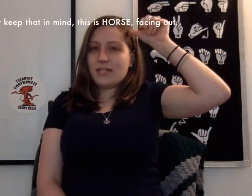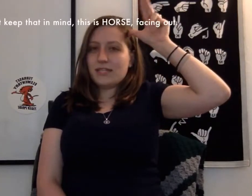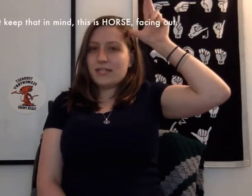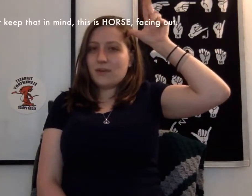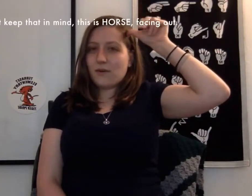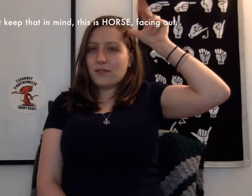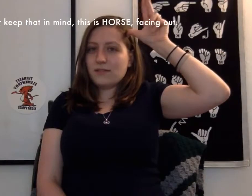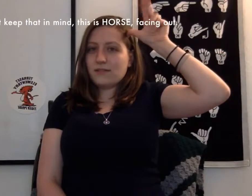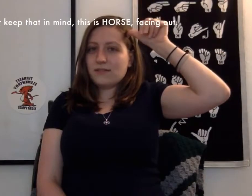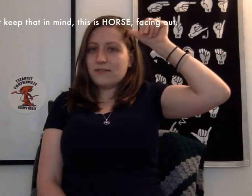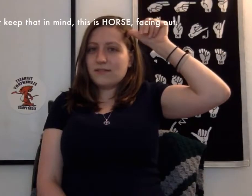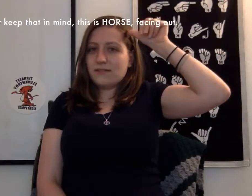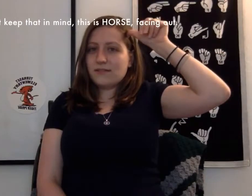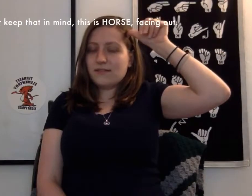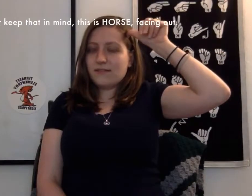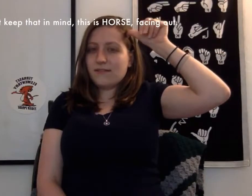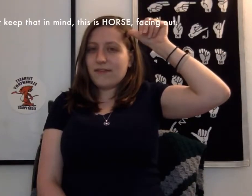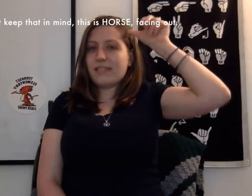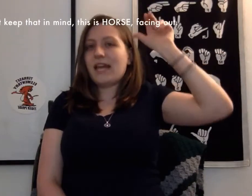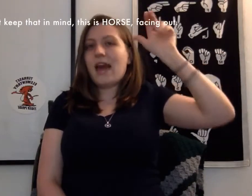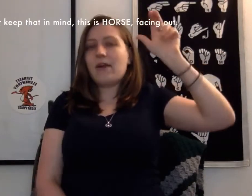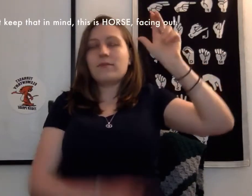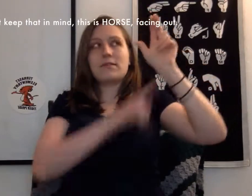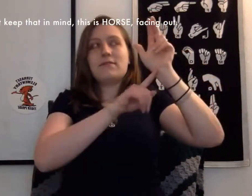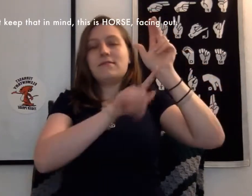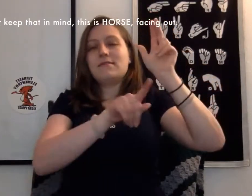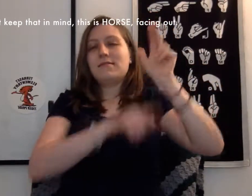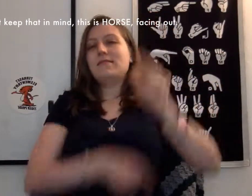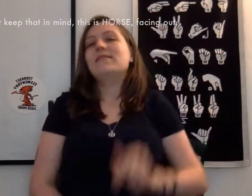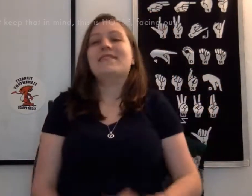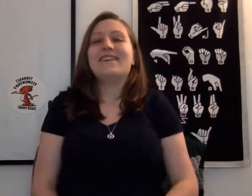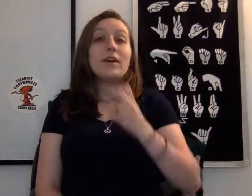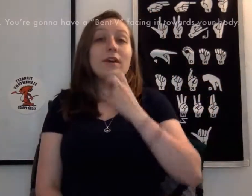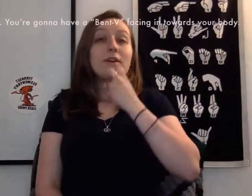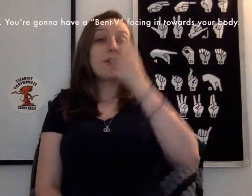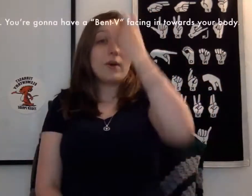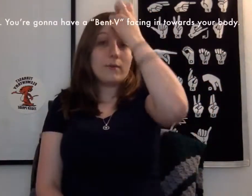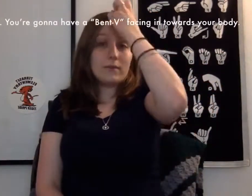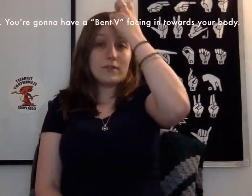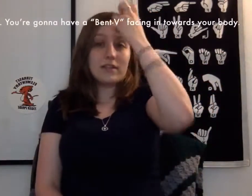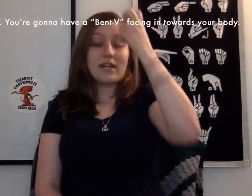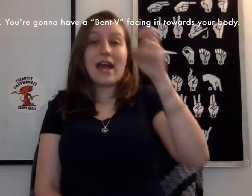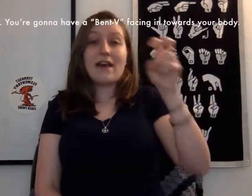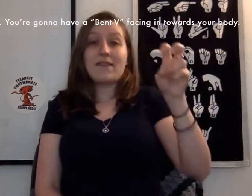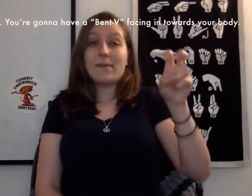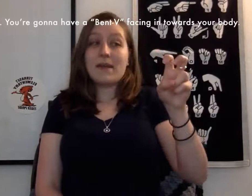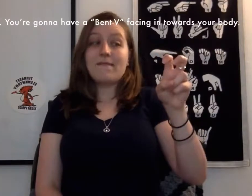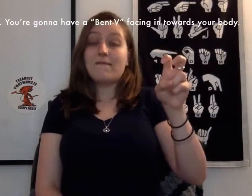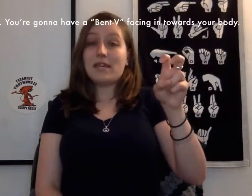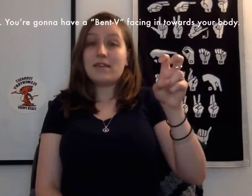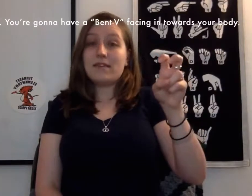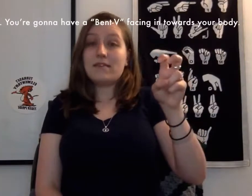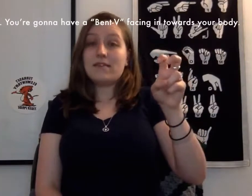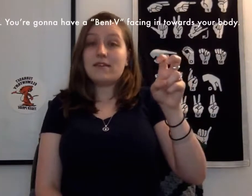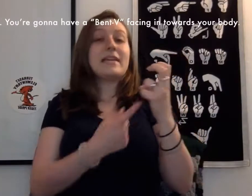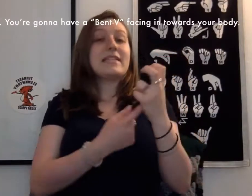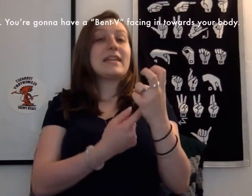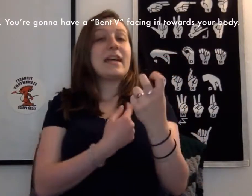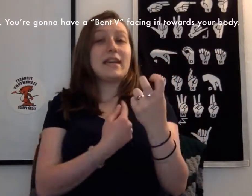is horse facing out. Goat, you're going to have a bent V facing in